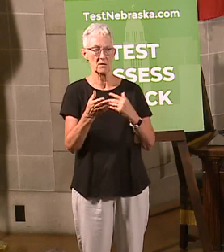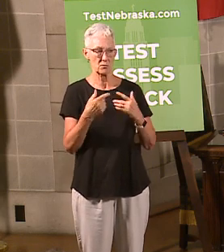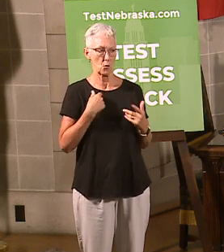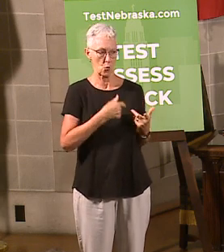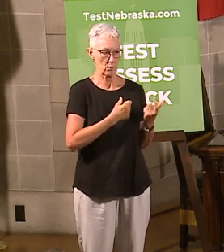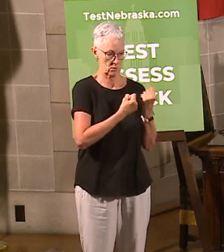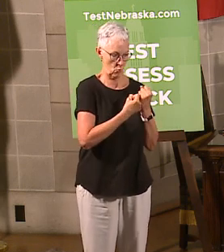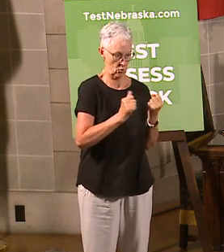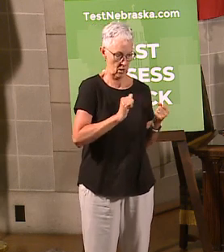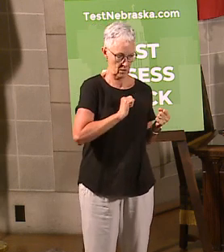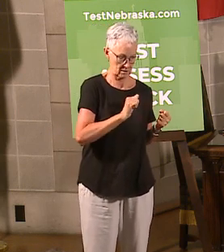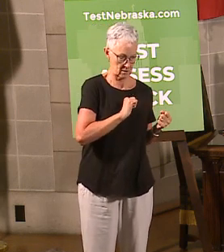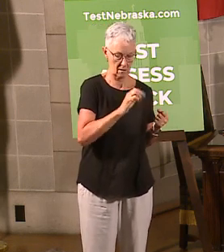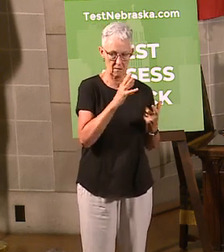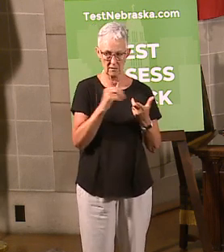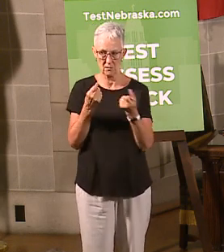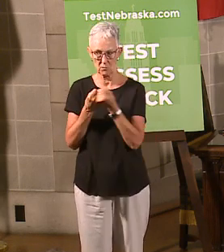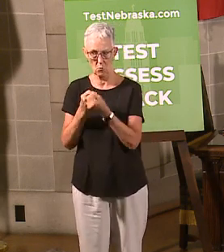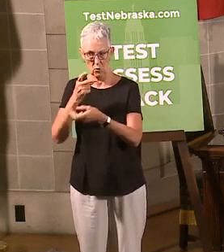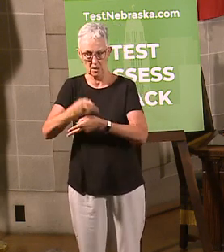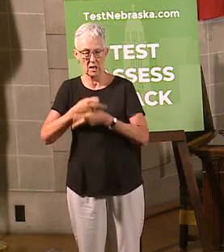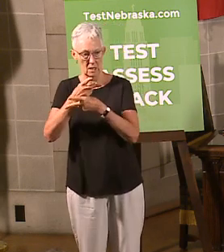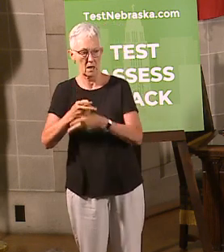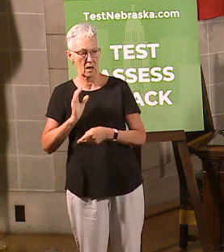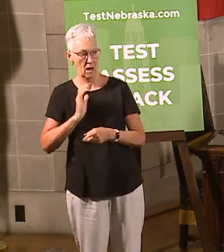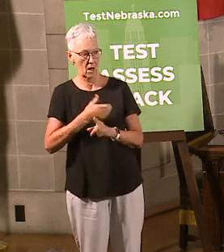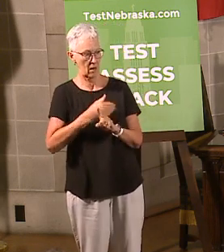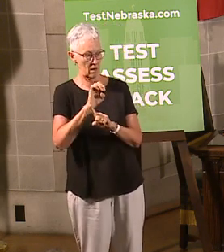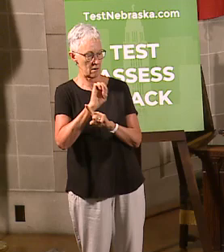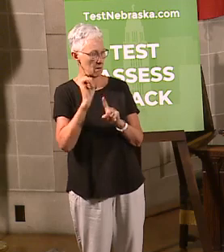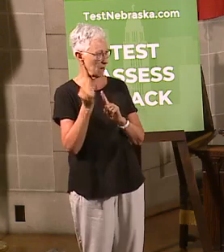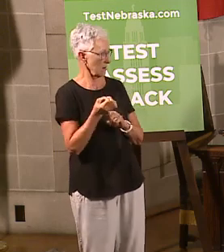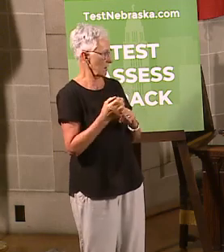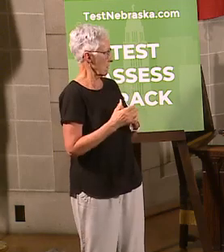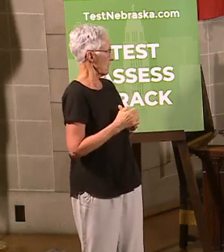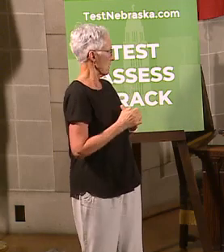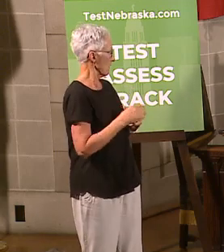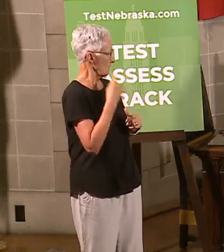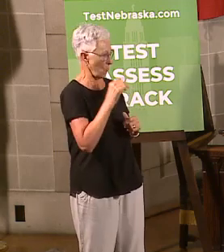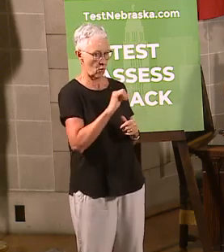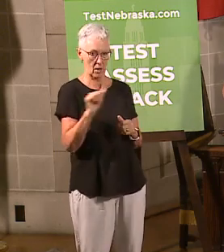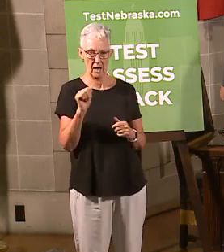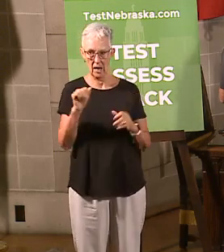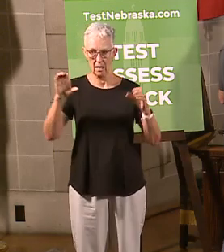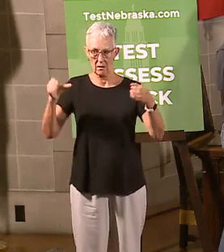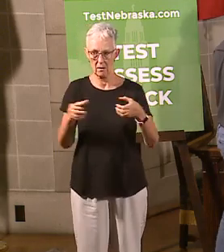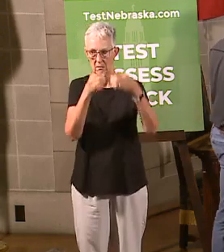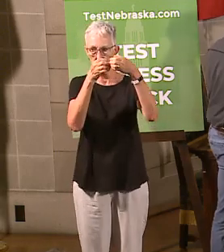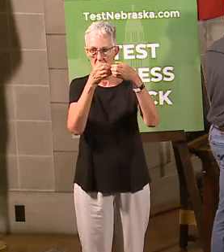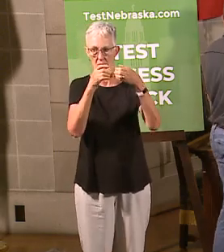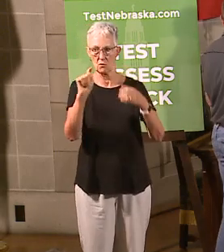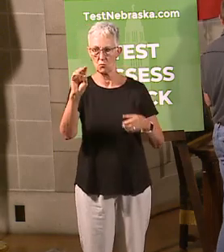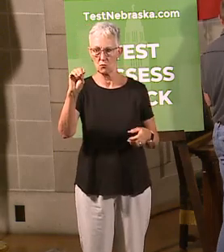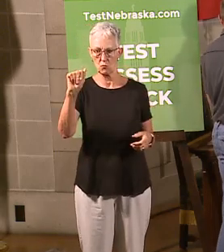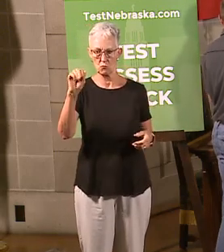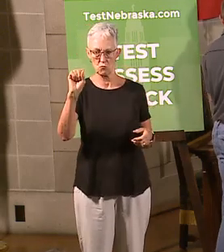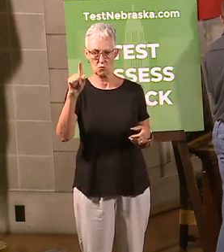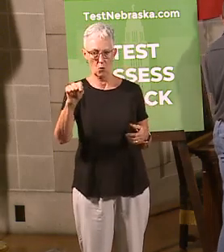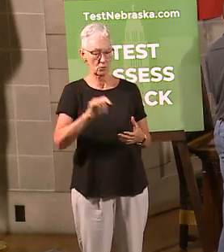part in the environment. So thank you. Now for the toast, I believe. Yes, so let's go ahead and after you,